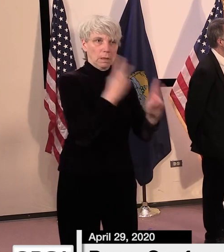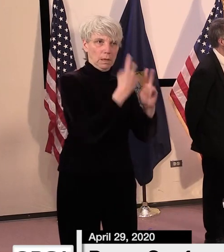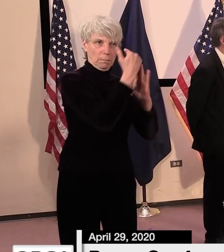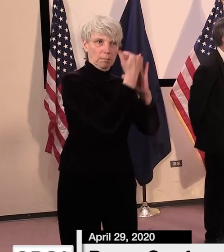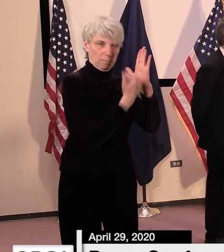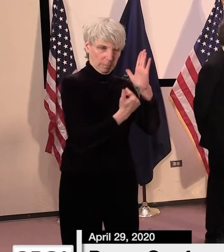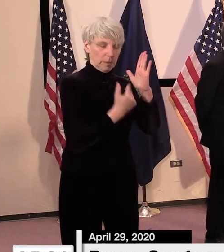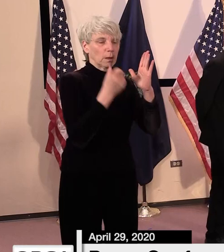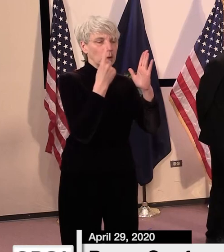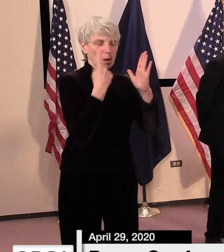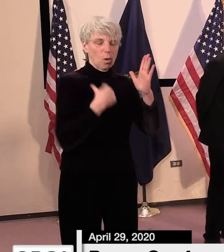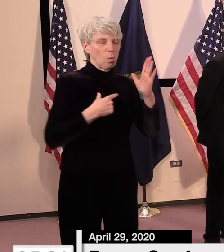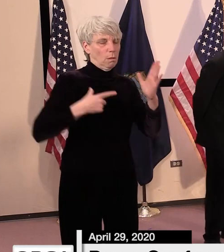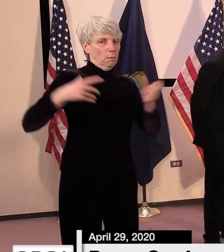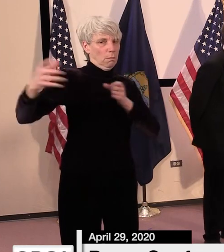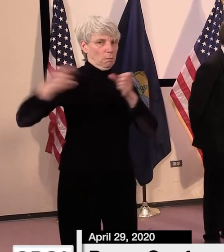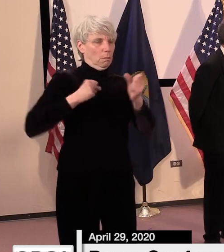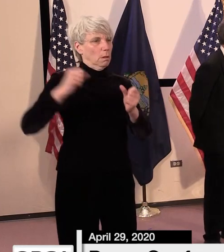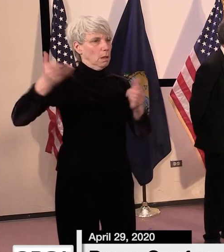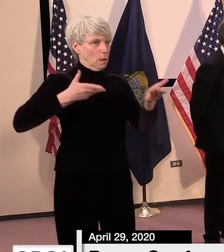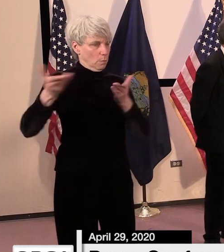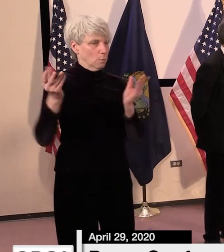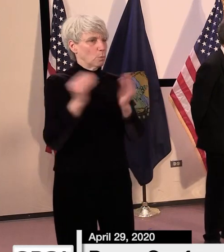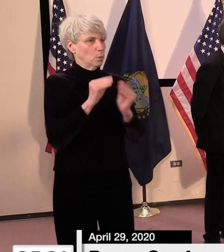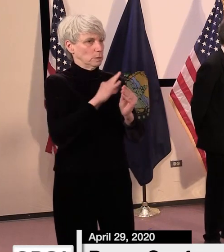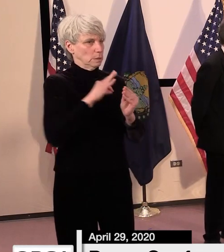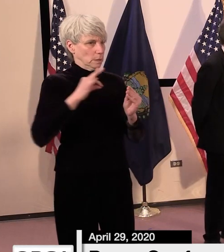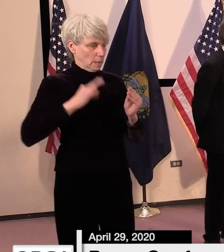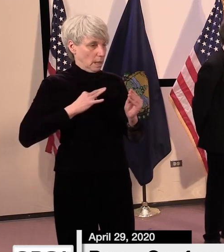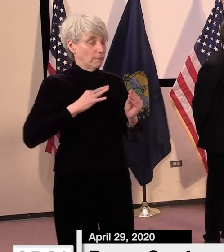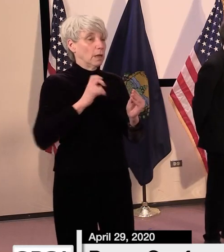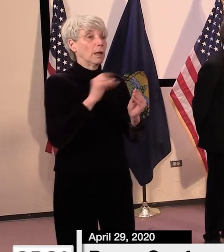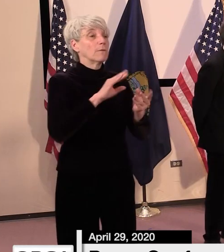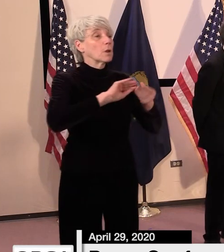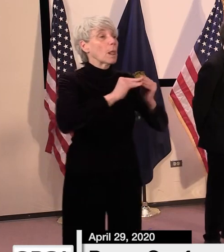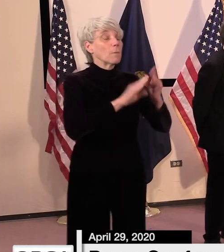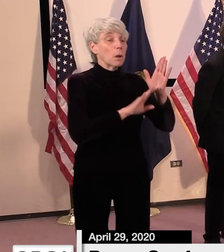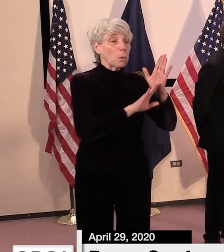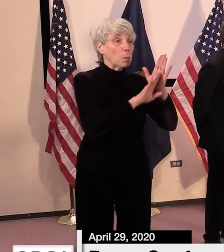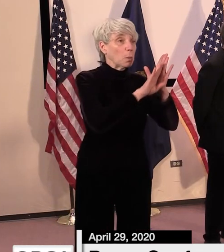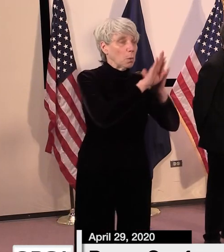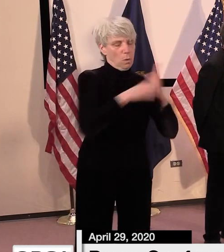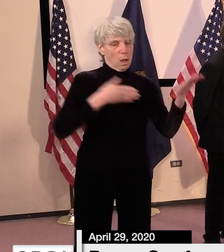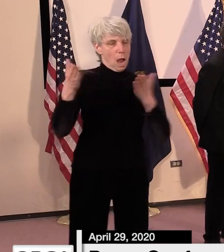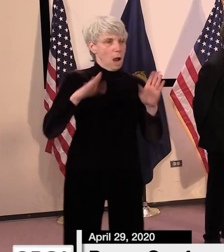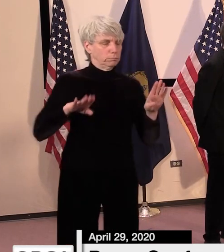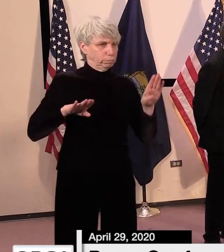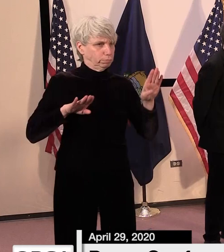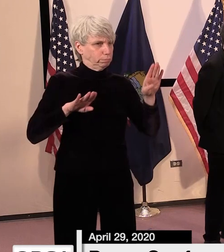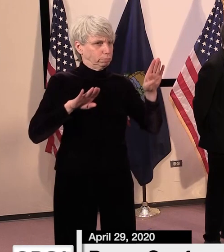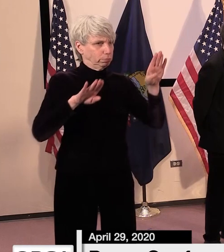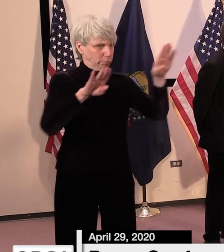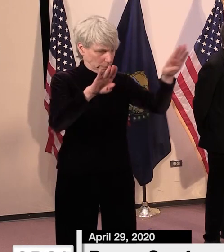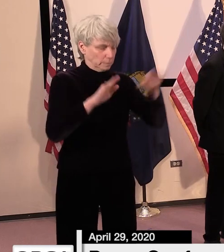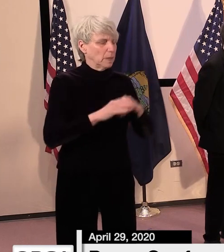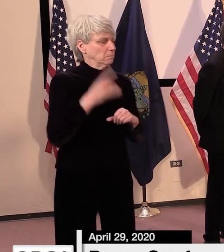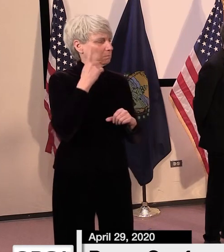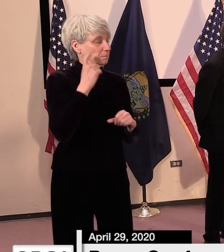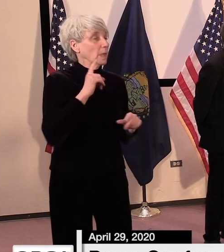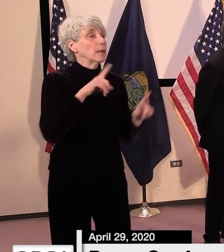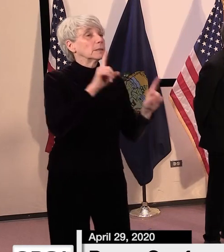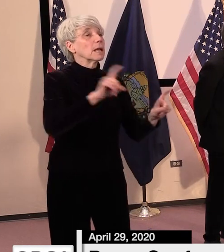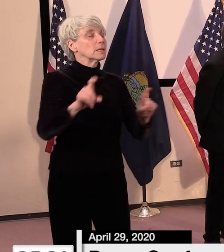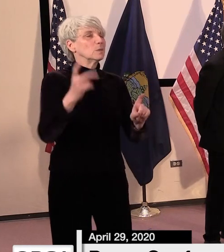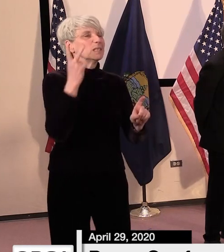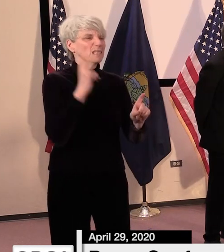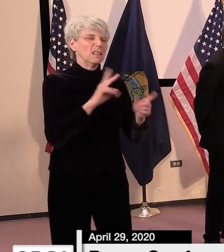add resources and personnel needed to address any uptick in positive cases that we project may arise with more testing,